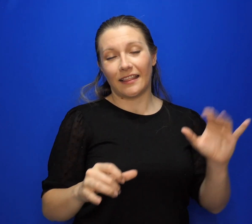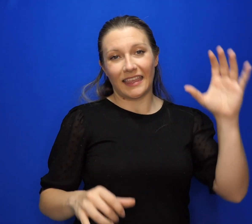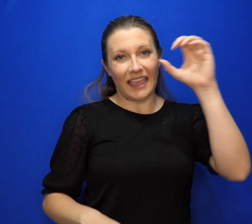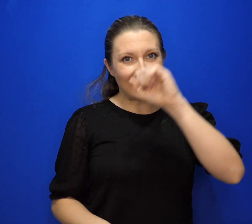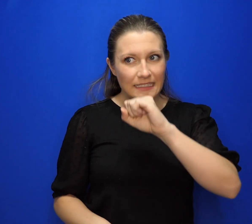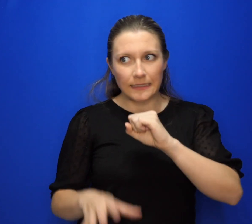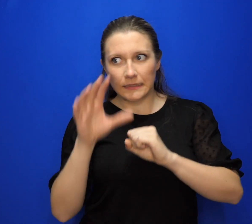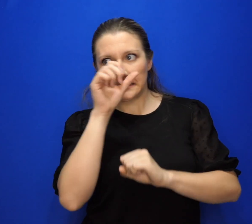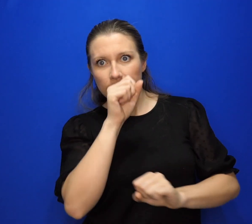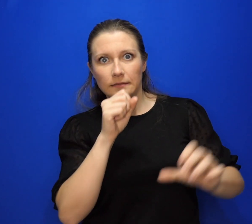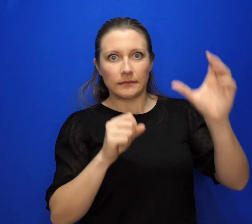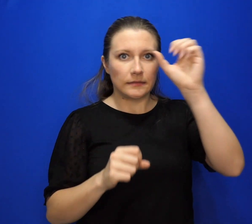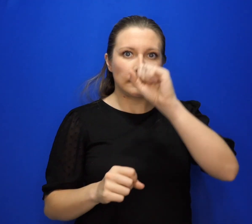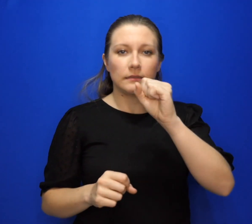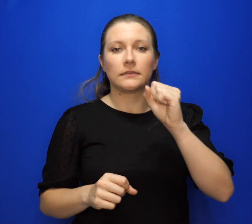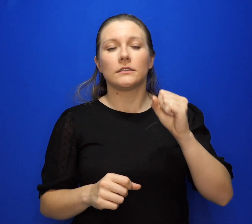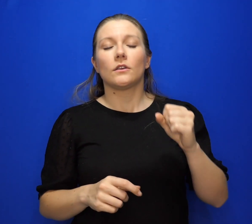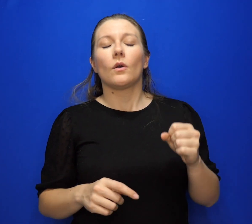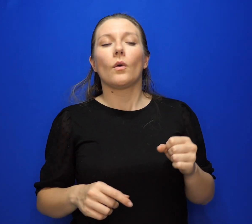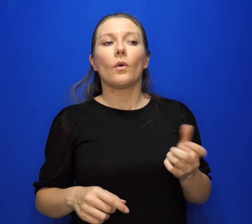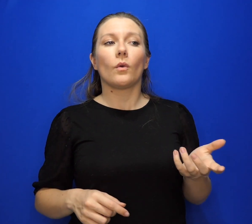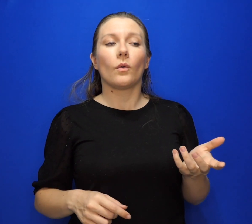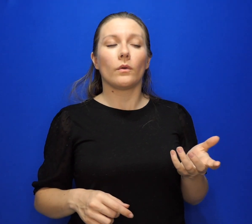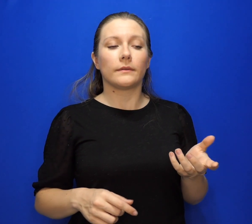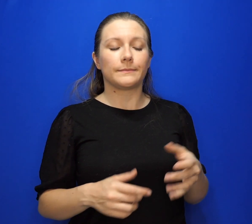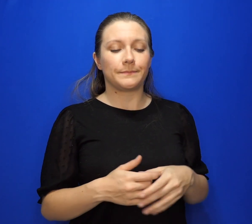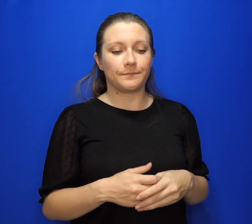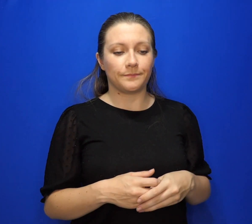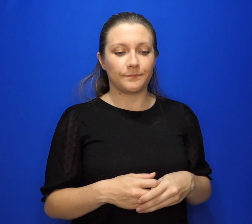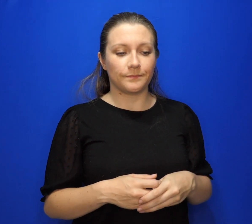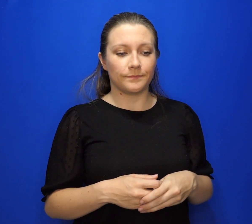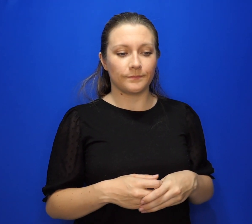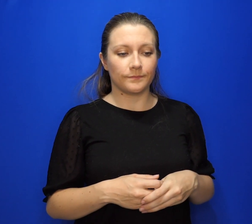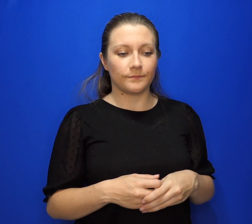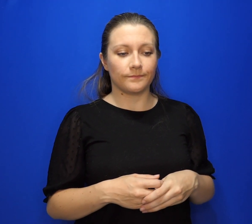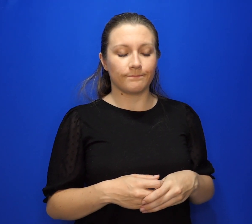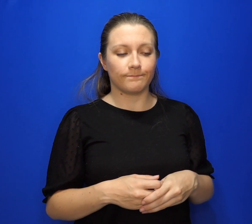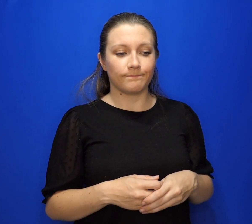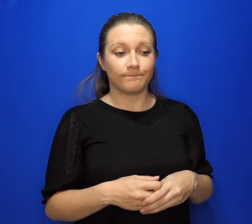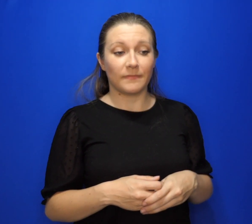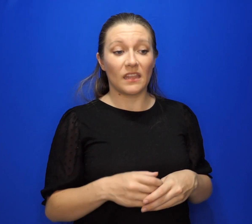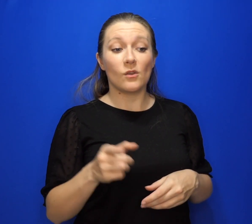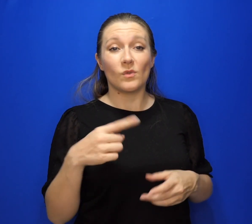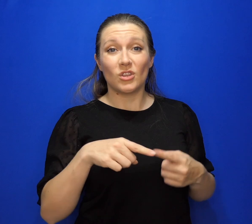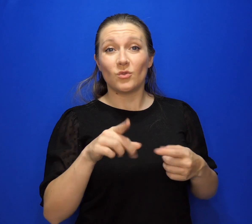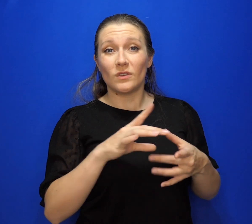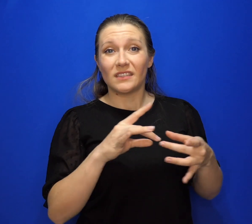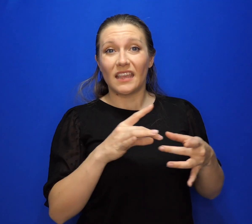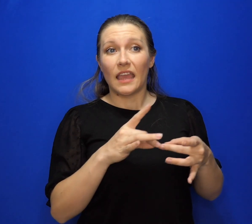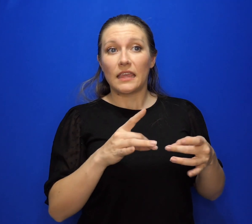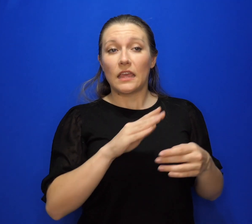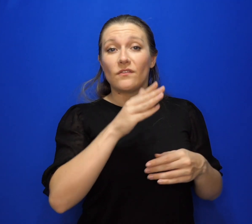some point, you will know more than your clinician knows, I think